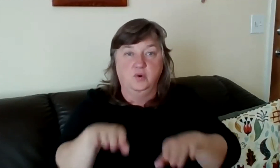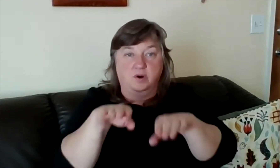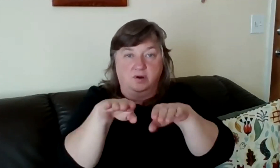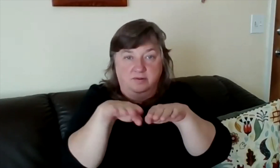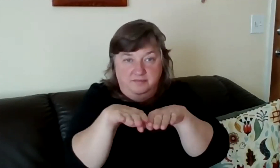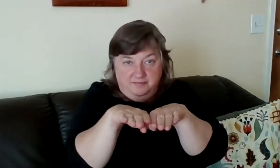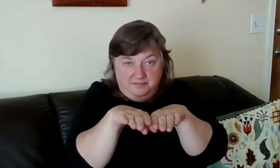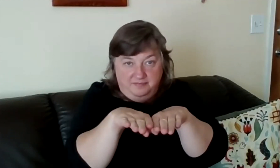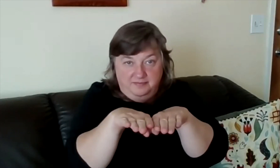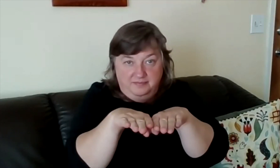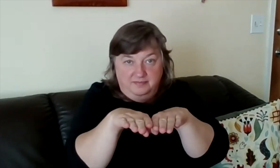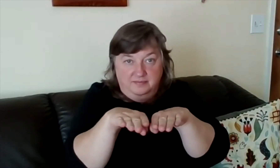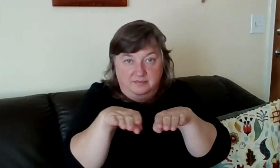floor,